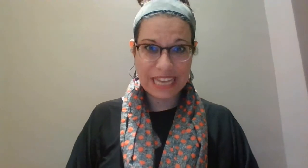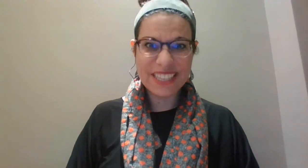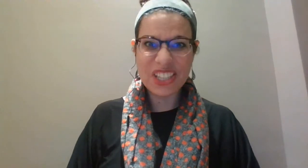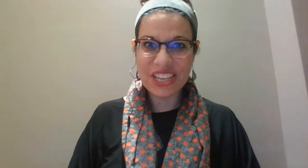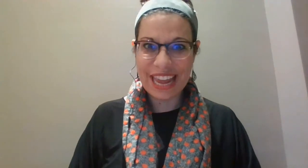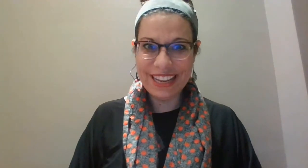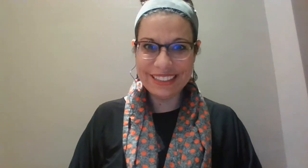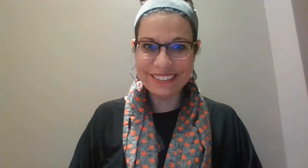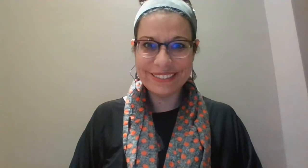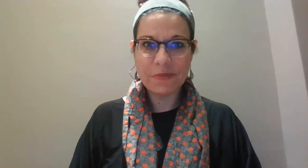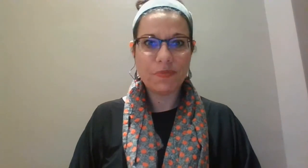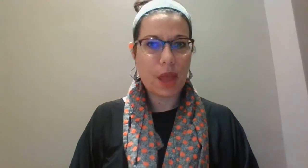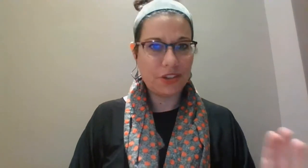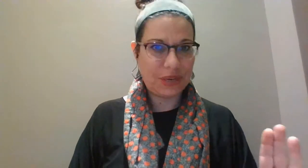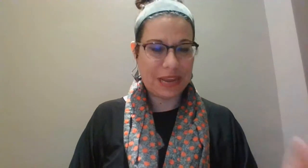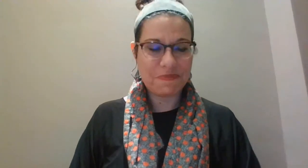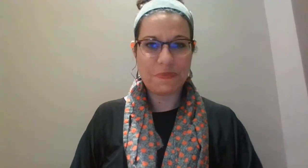Did you get it? Let's do it again.